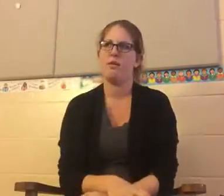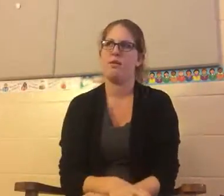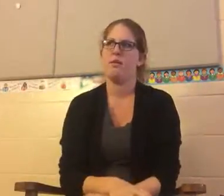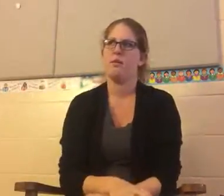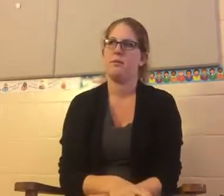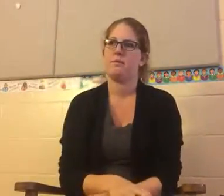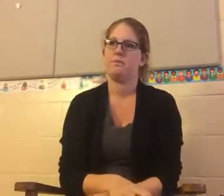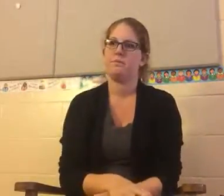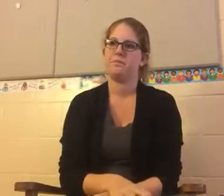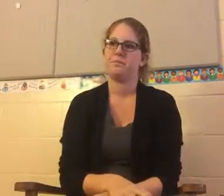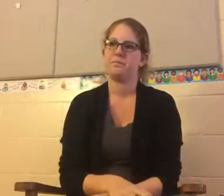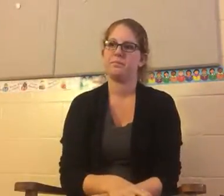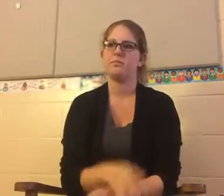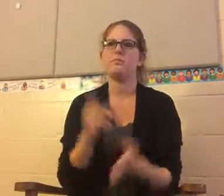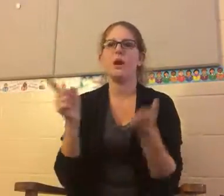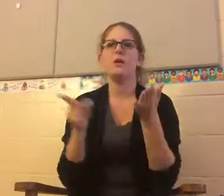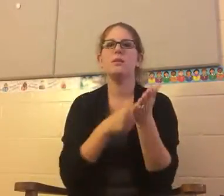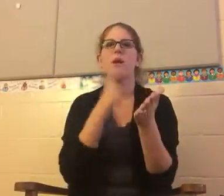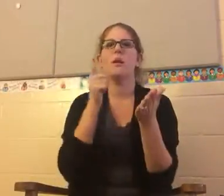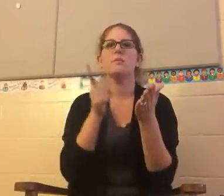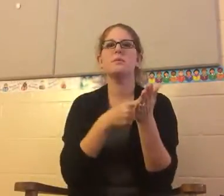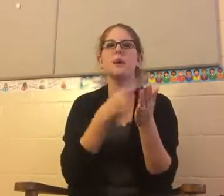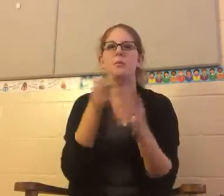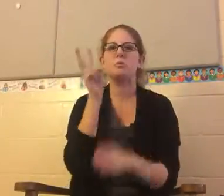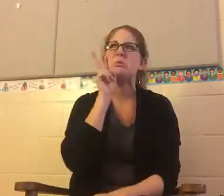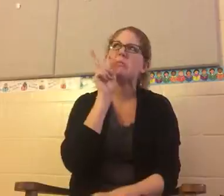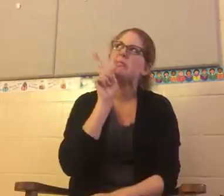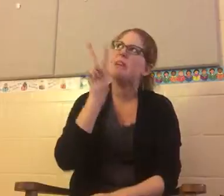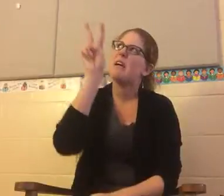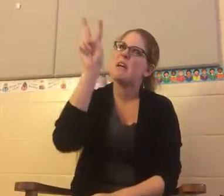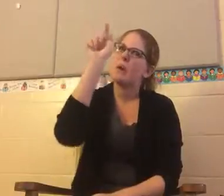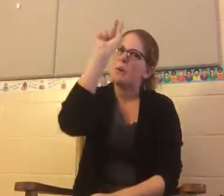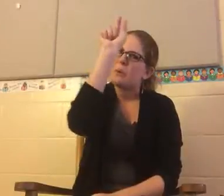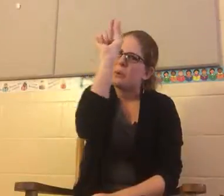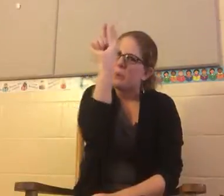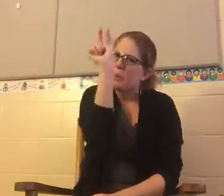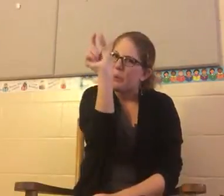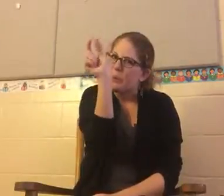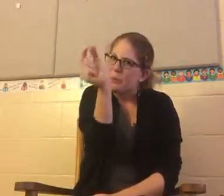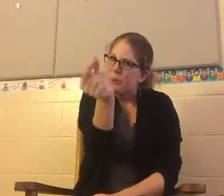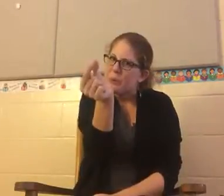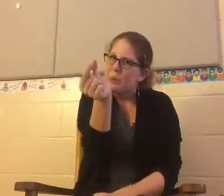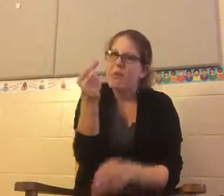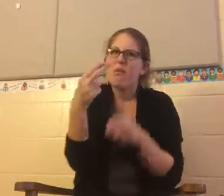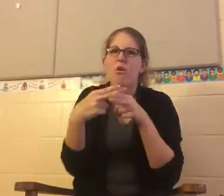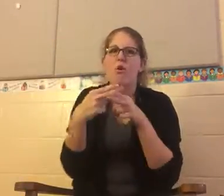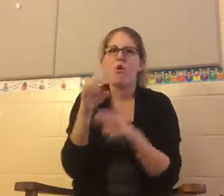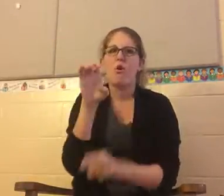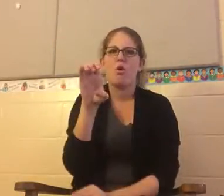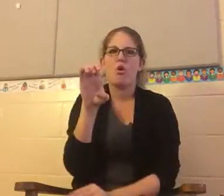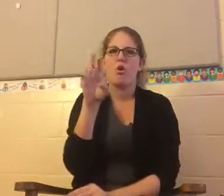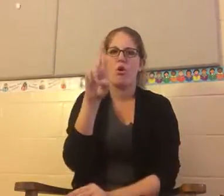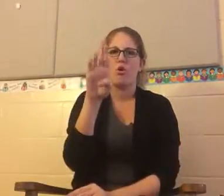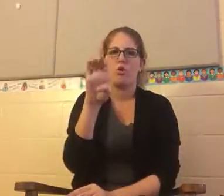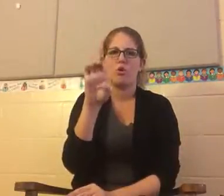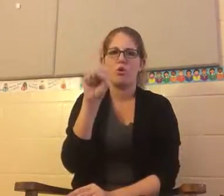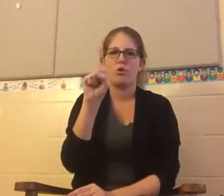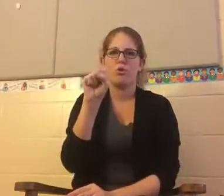On certain nights, you can only see a sliver or small piece of the moon. This is called a crescent moon.